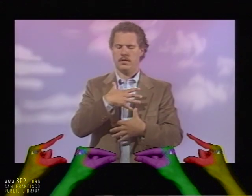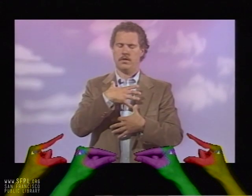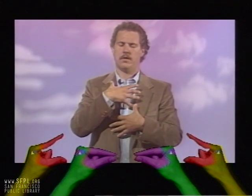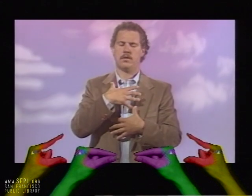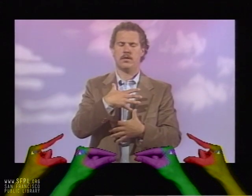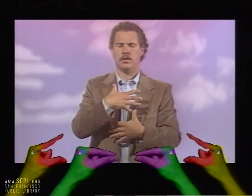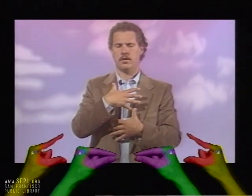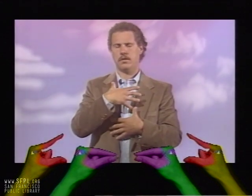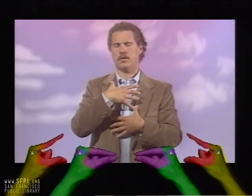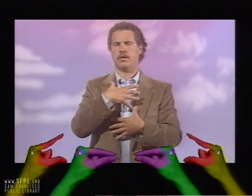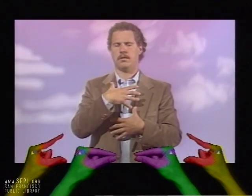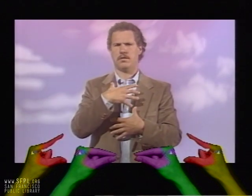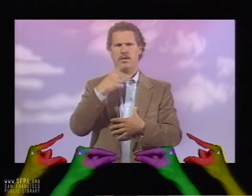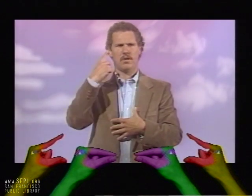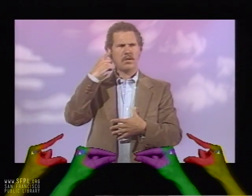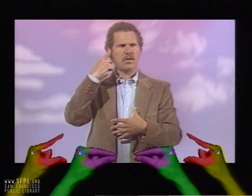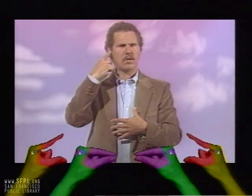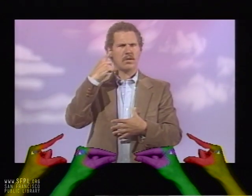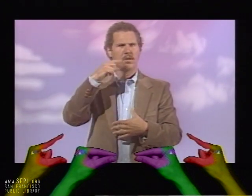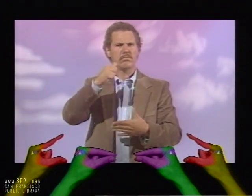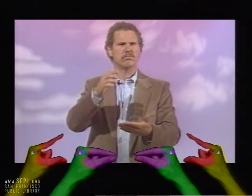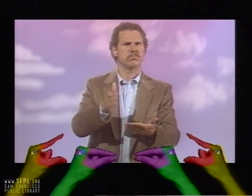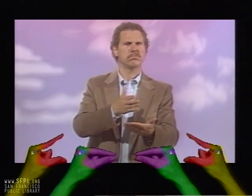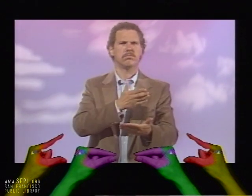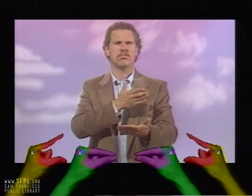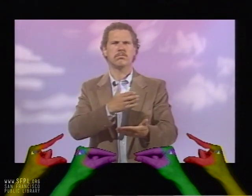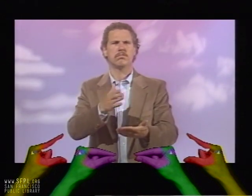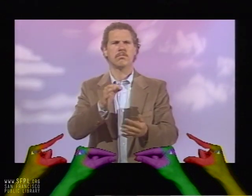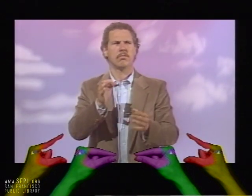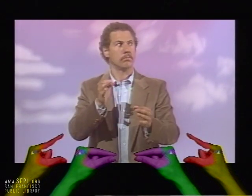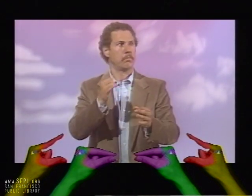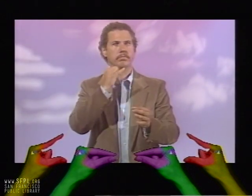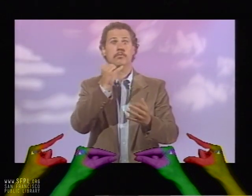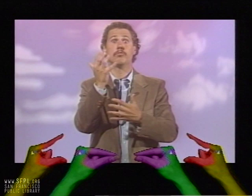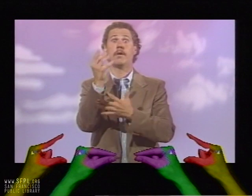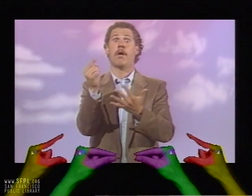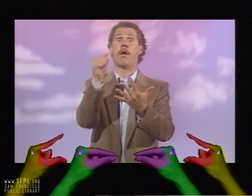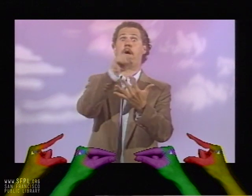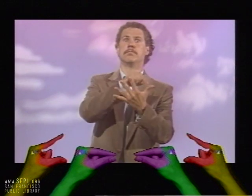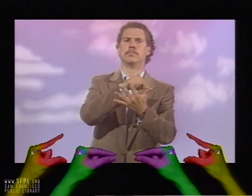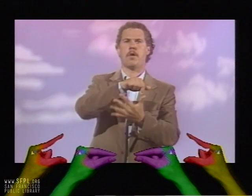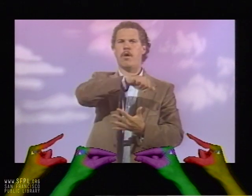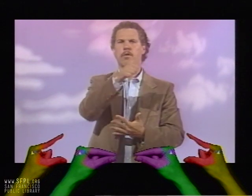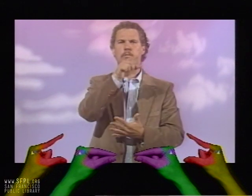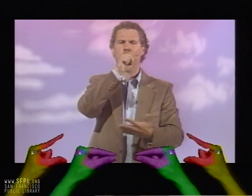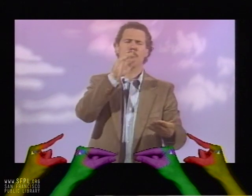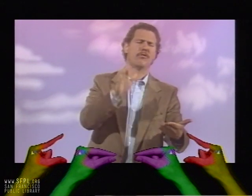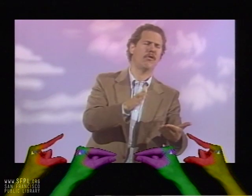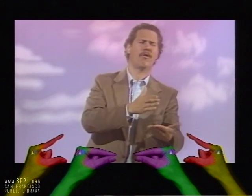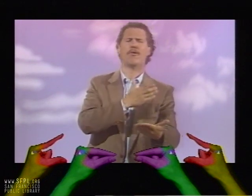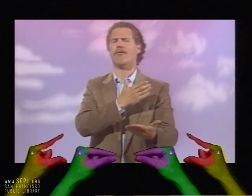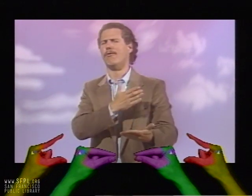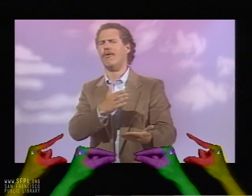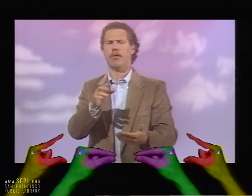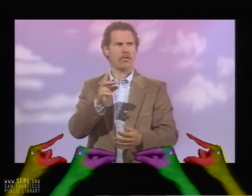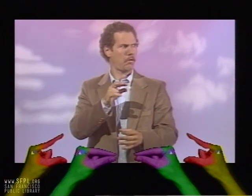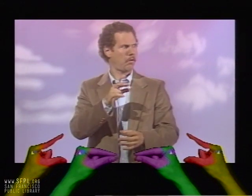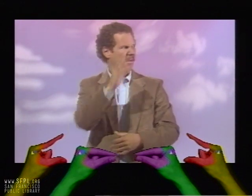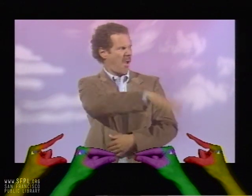Oh, no, it must be singing, and it's coming from the tree next to me. Hey, what do you think you guys are